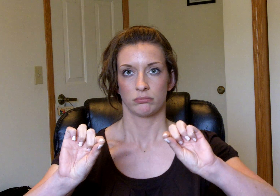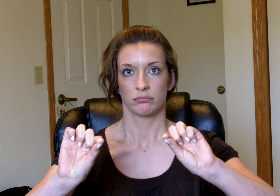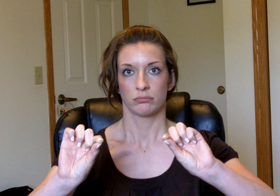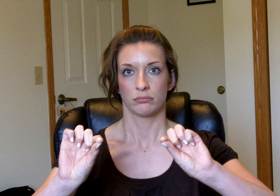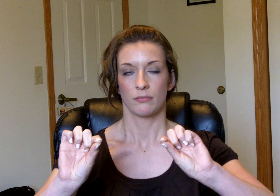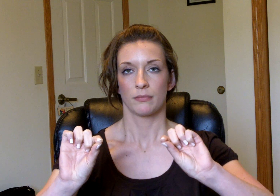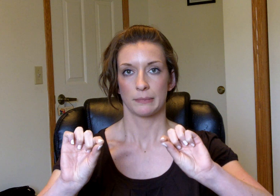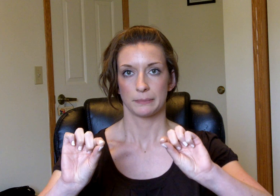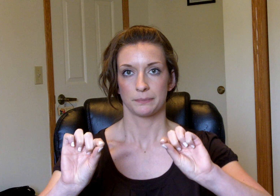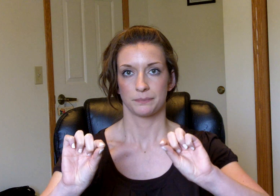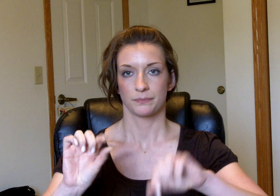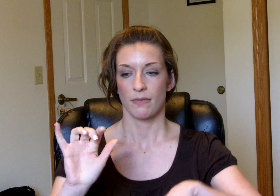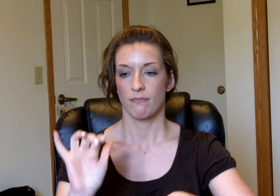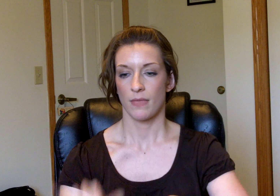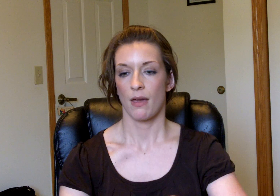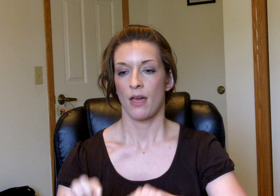of the arrow, put direction of impulse.